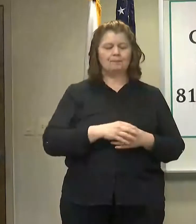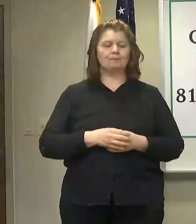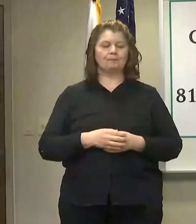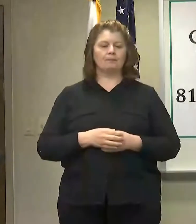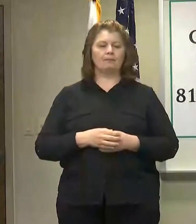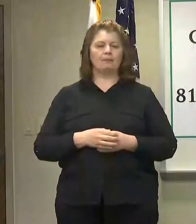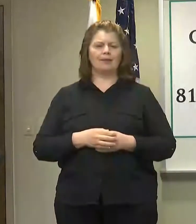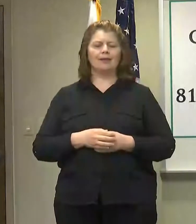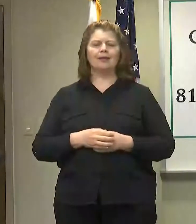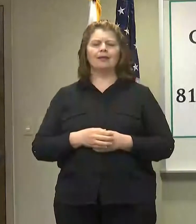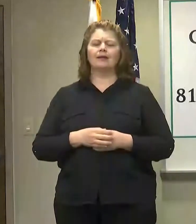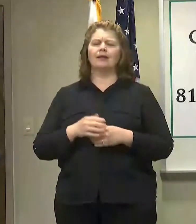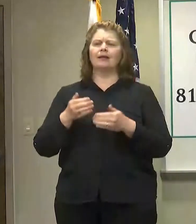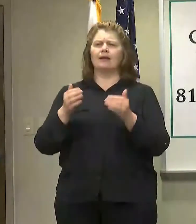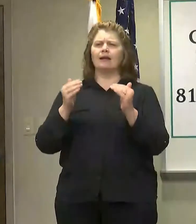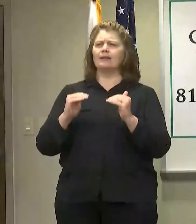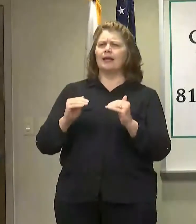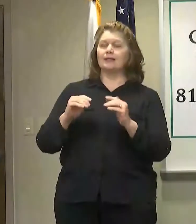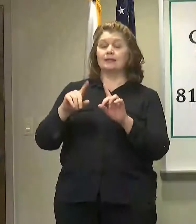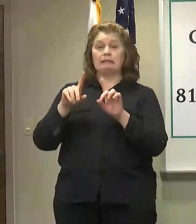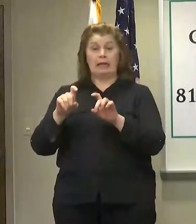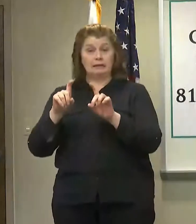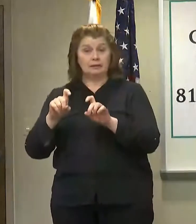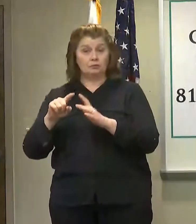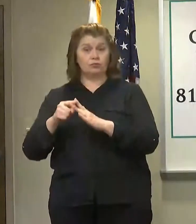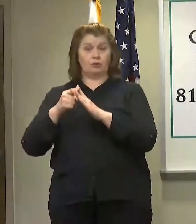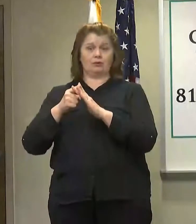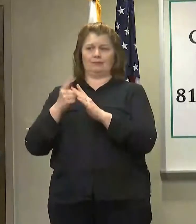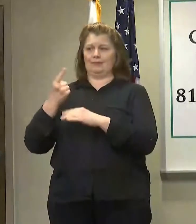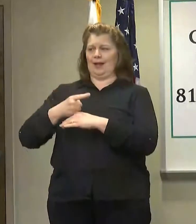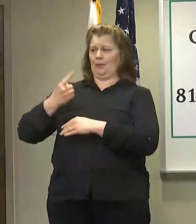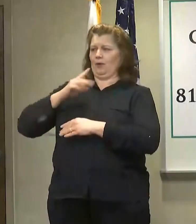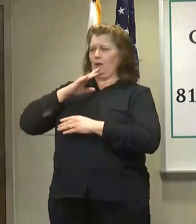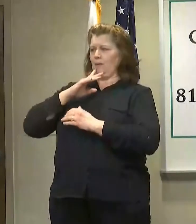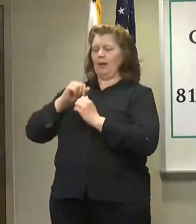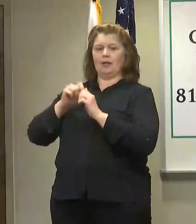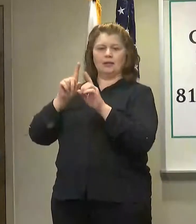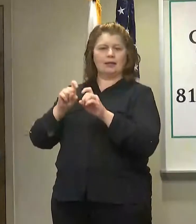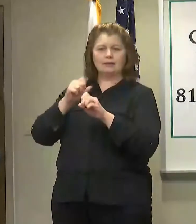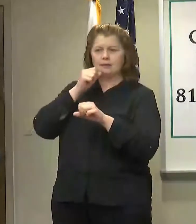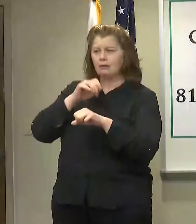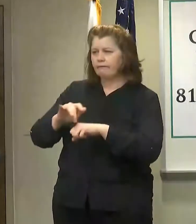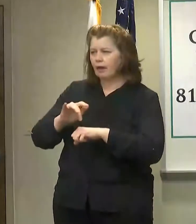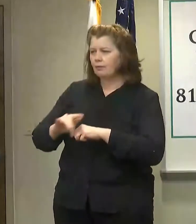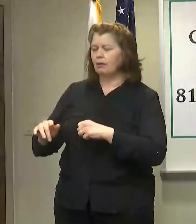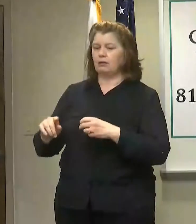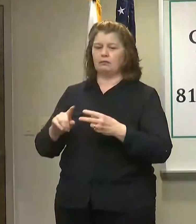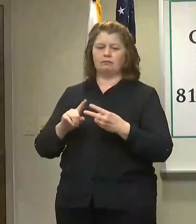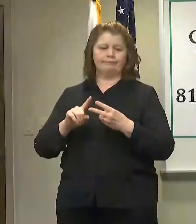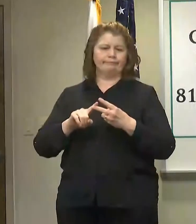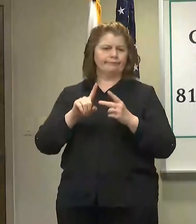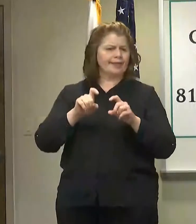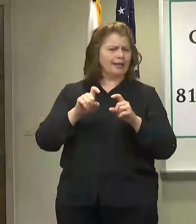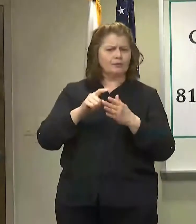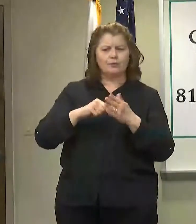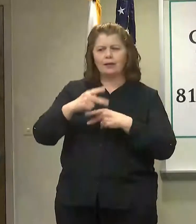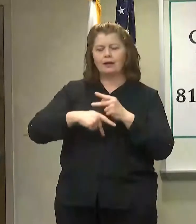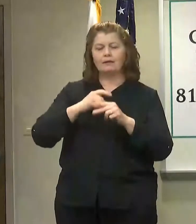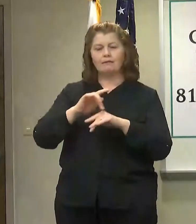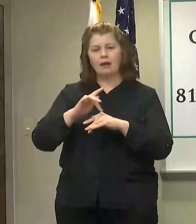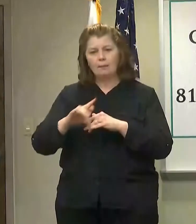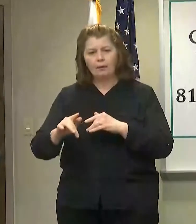about testing from probably about day one on this, right? The lack of availability of testing, what kinds of tests do we have out there,